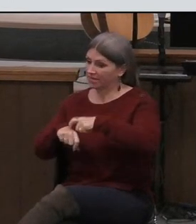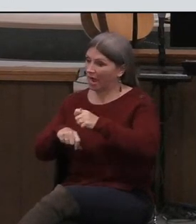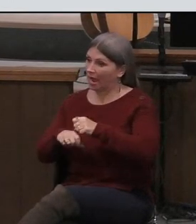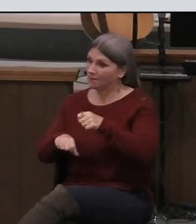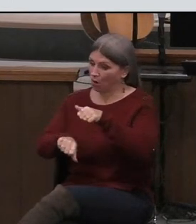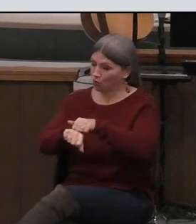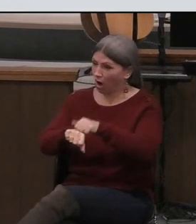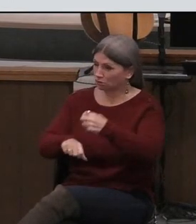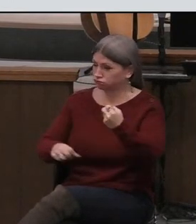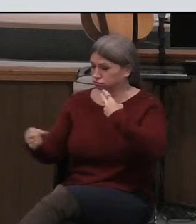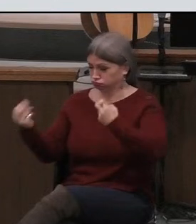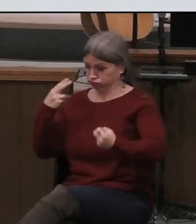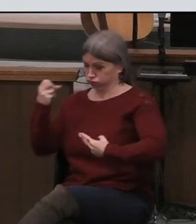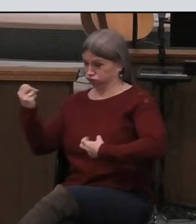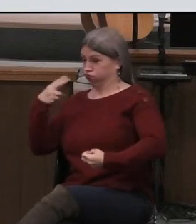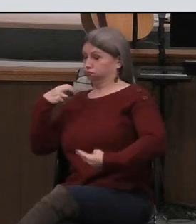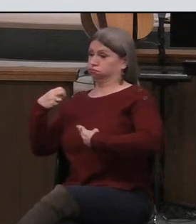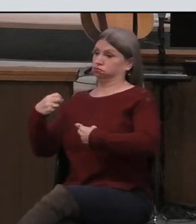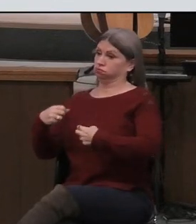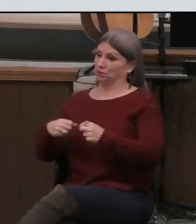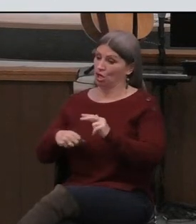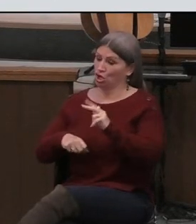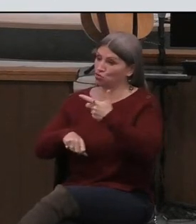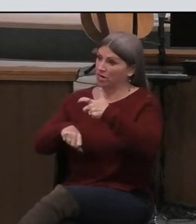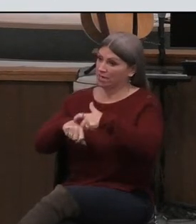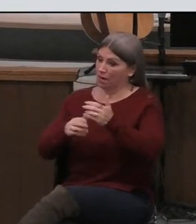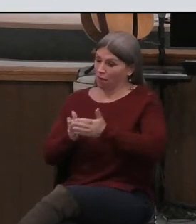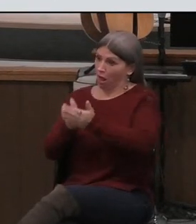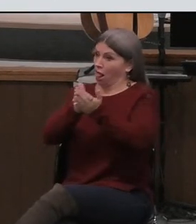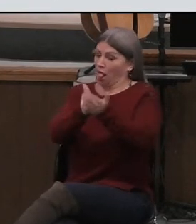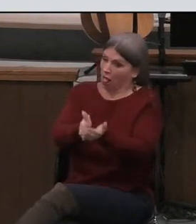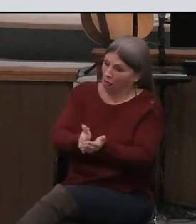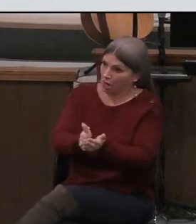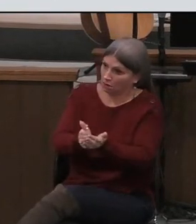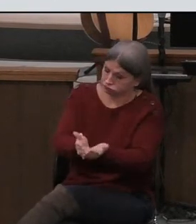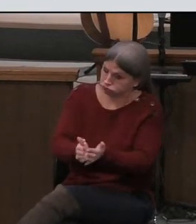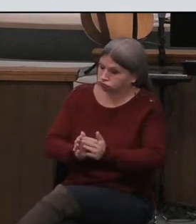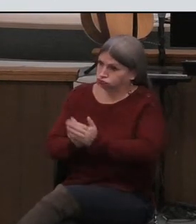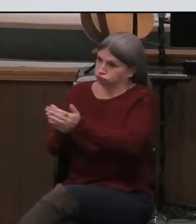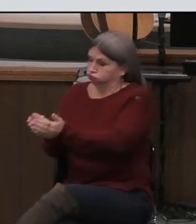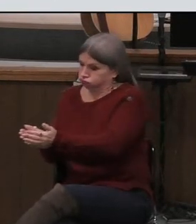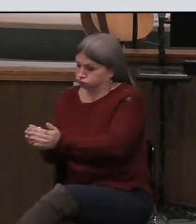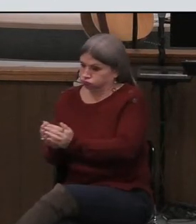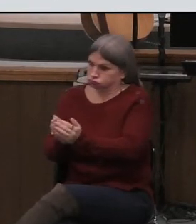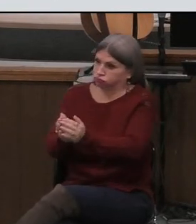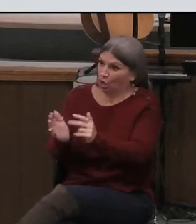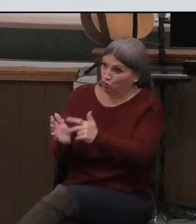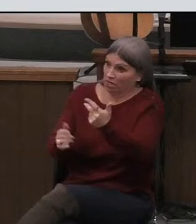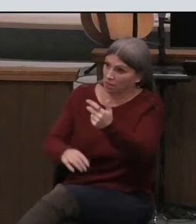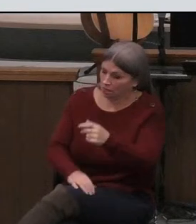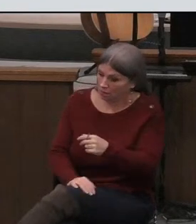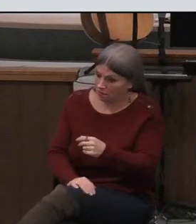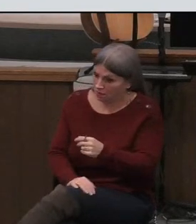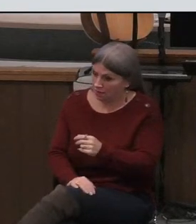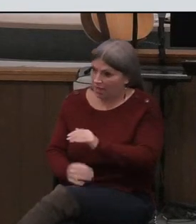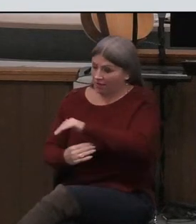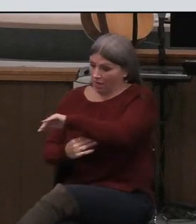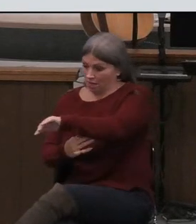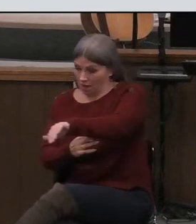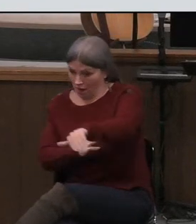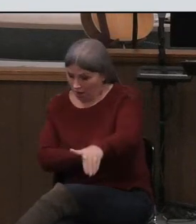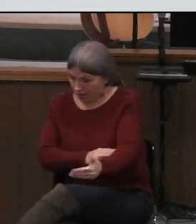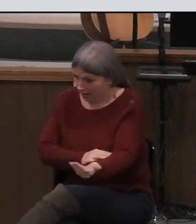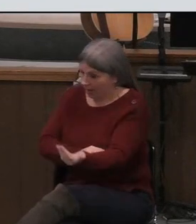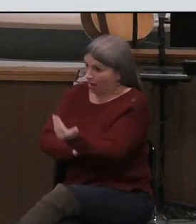stoned, three times I was shipwrecked, a night and a day I was adrift at